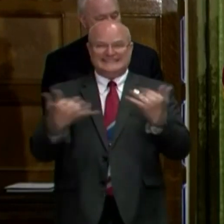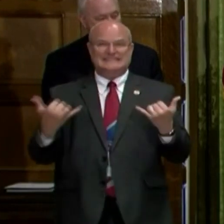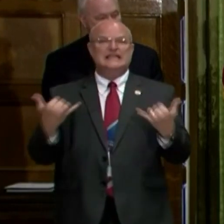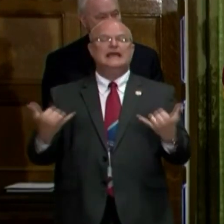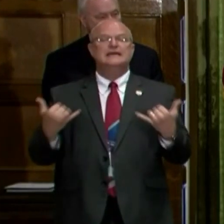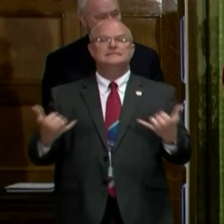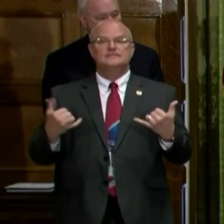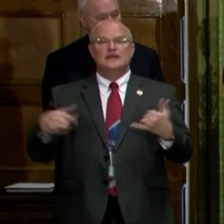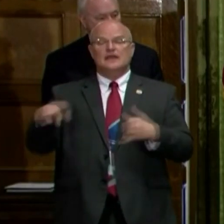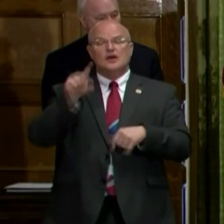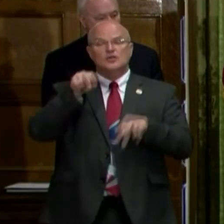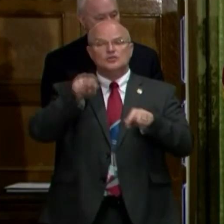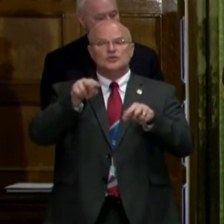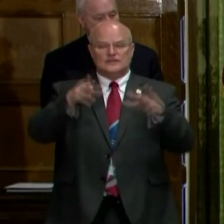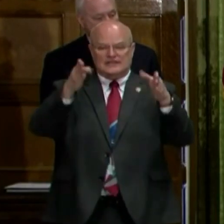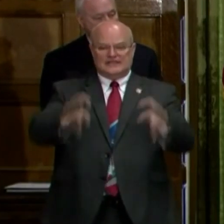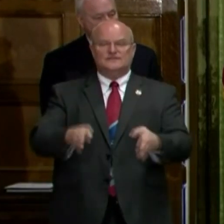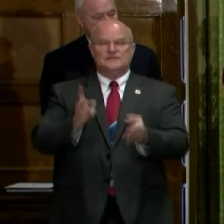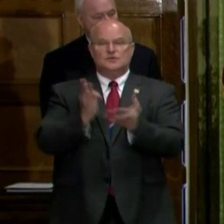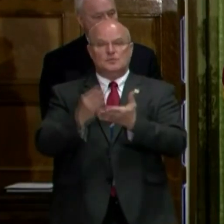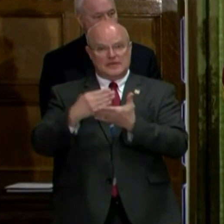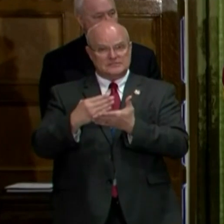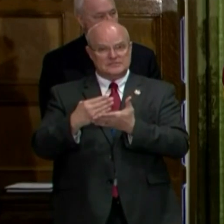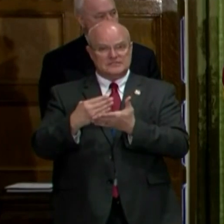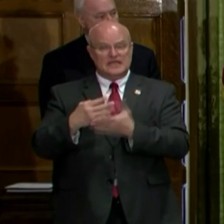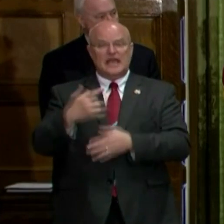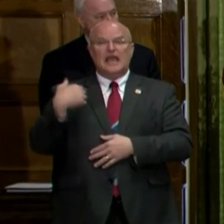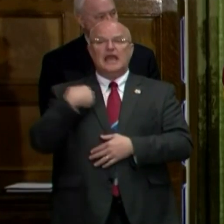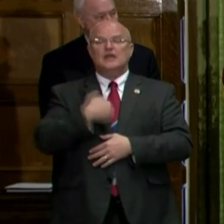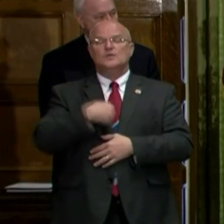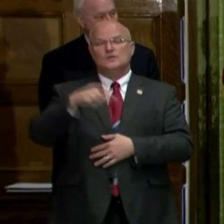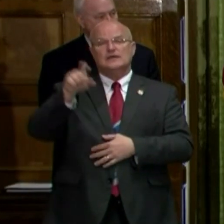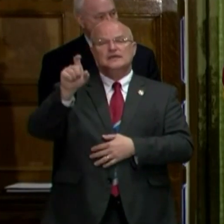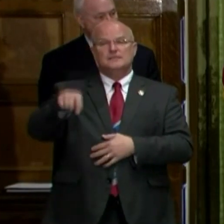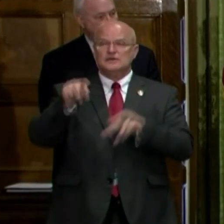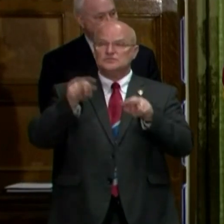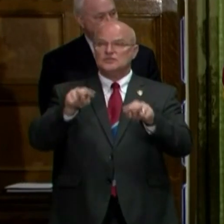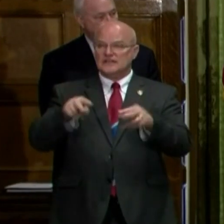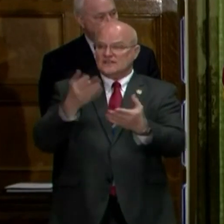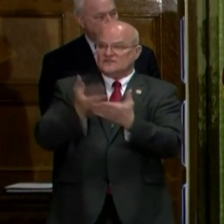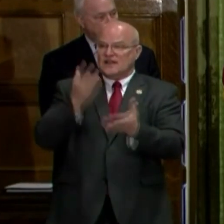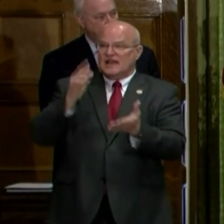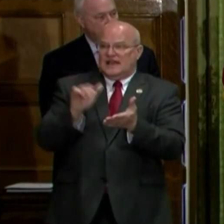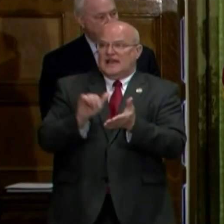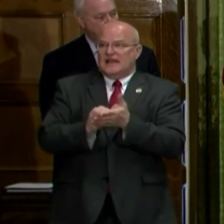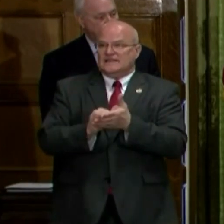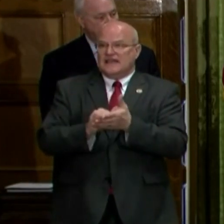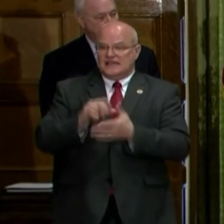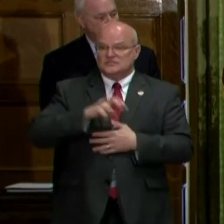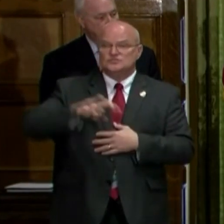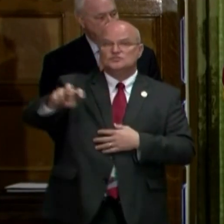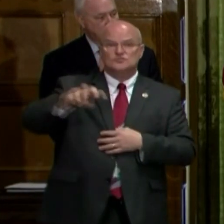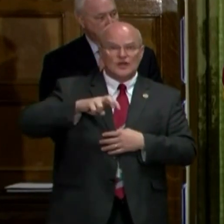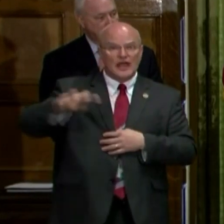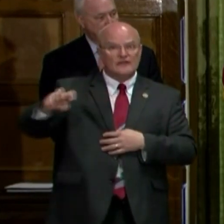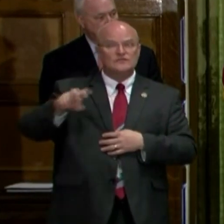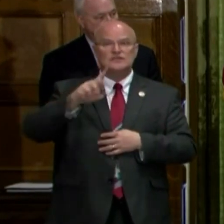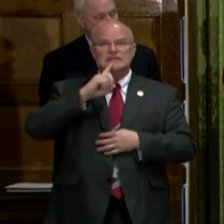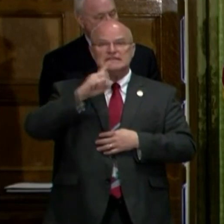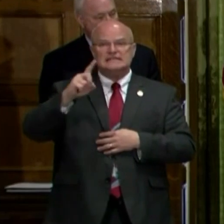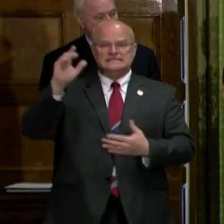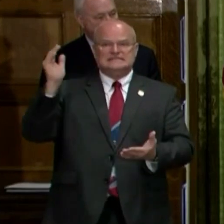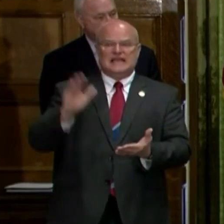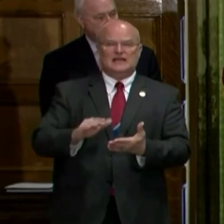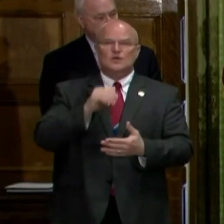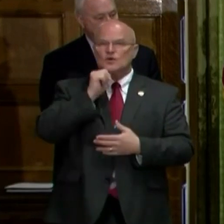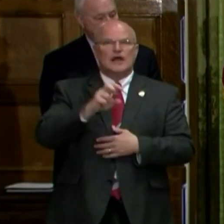today. They've got to look at their individual budgets, and we've got to look at the fact that, travel is down.